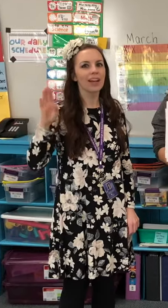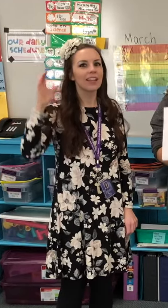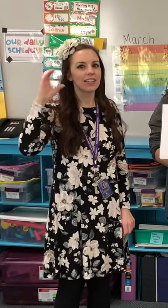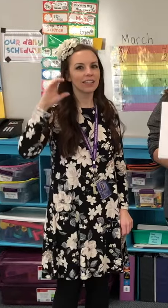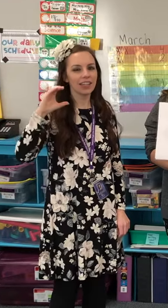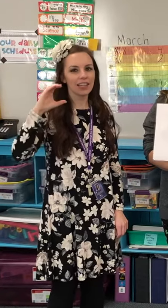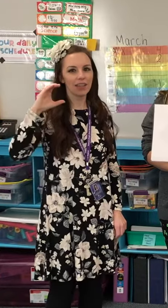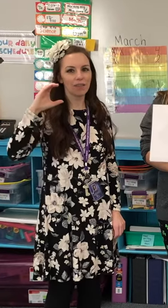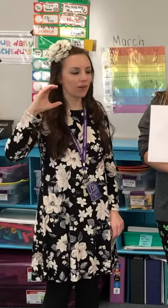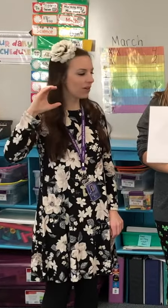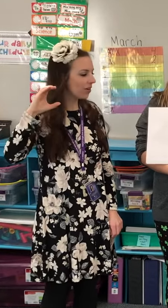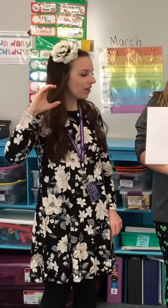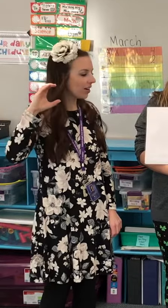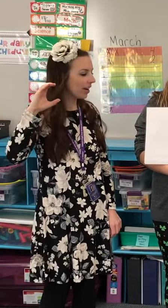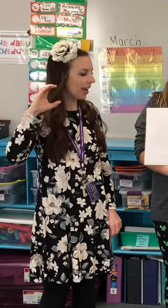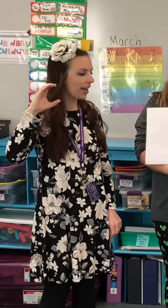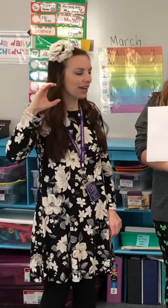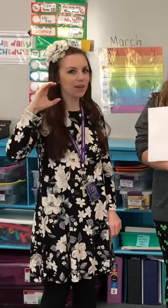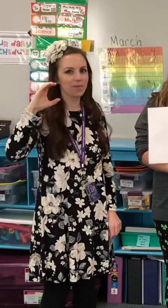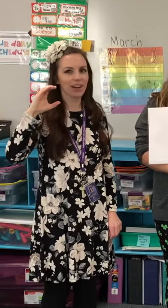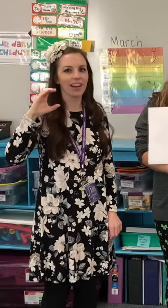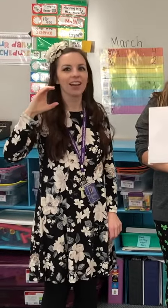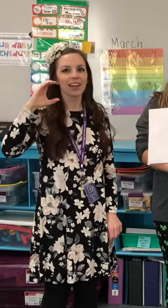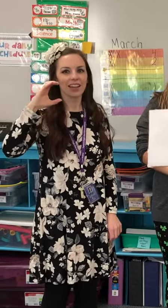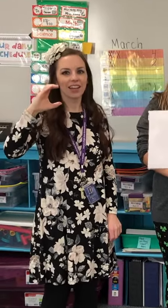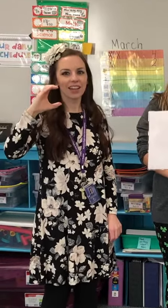C for camera.